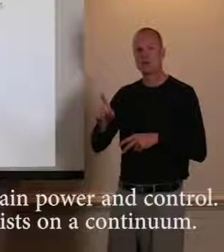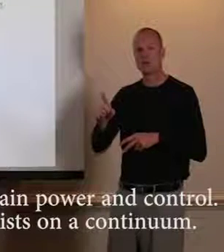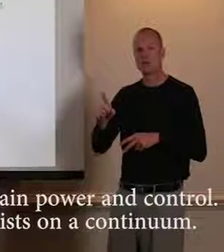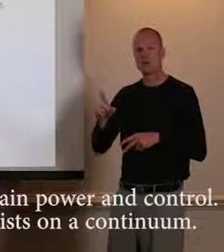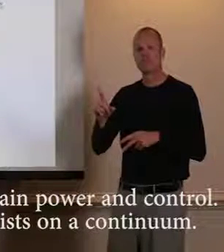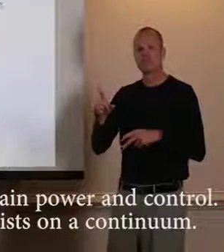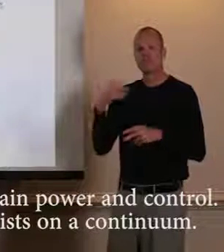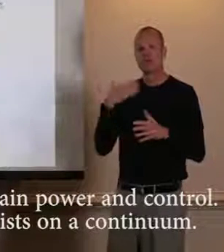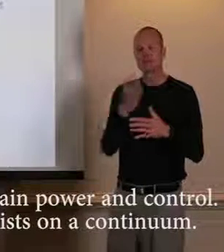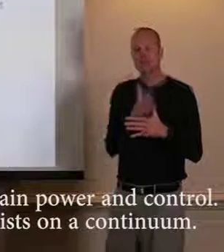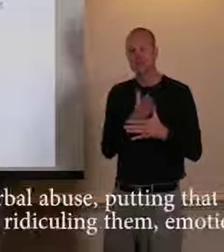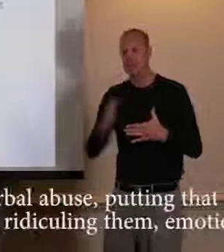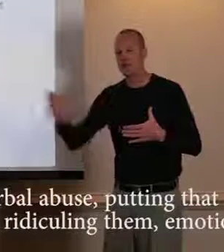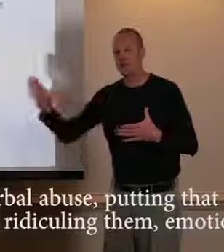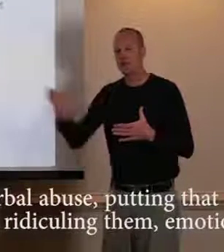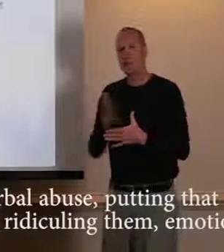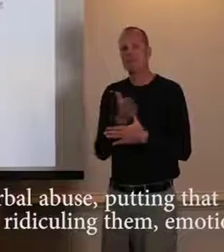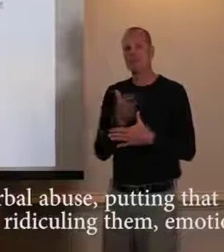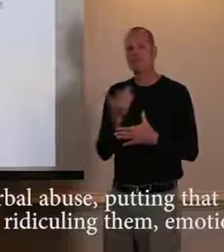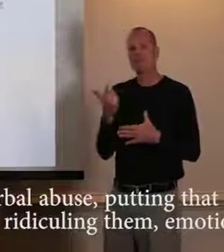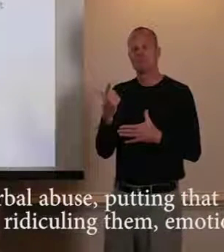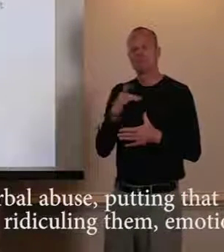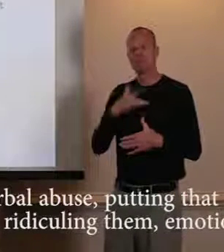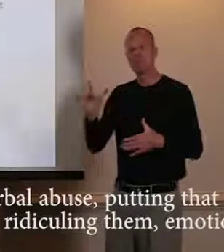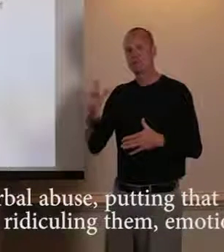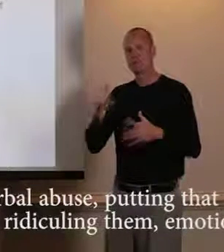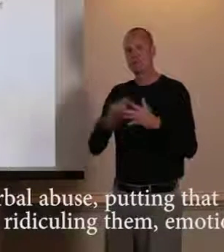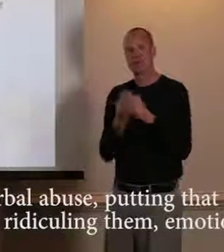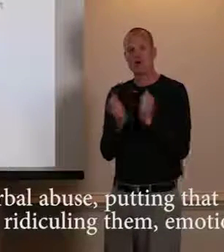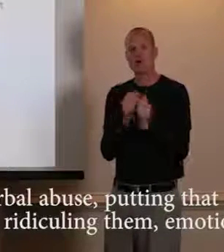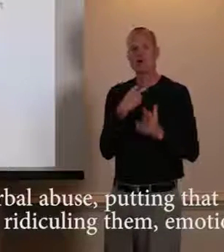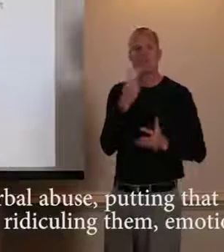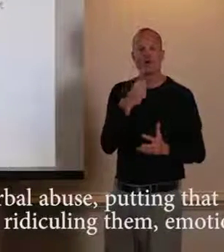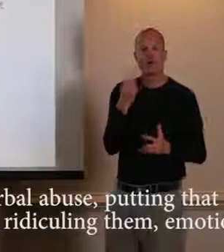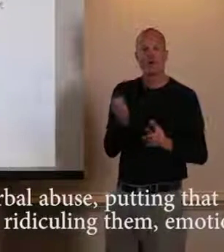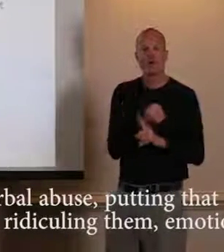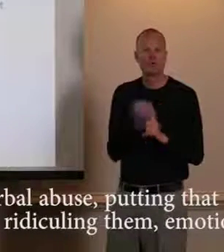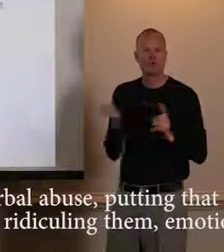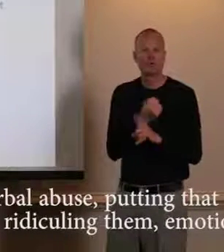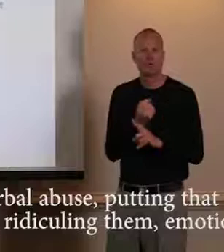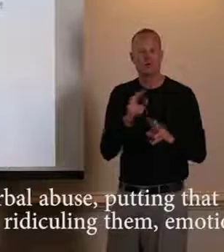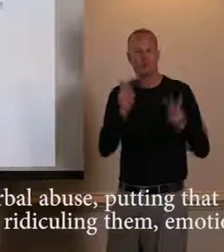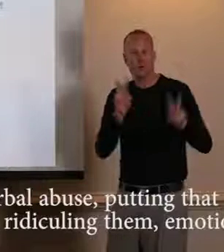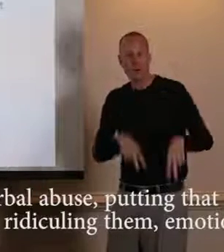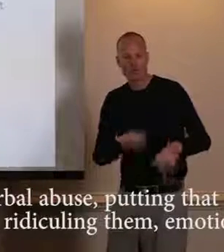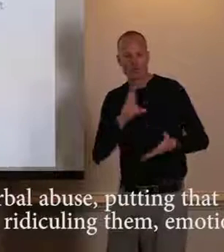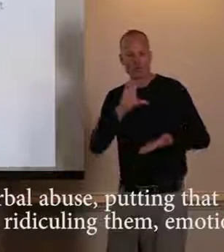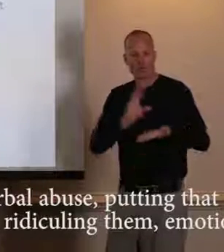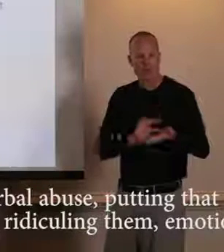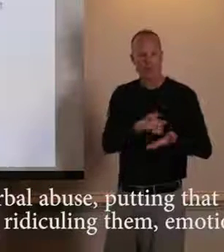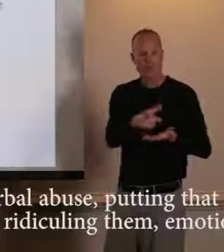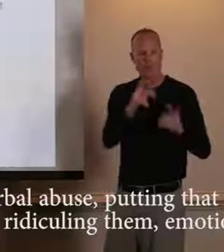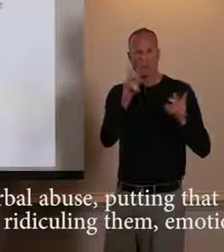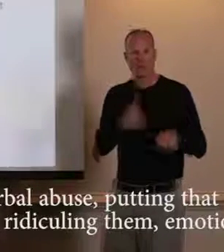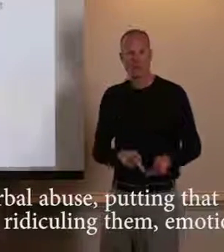continuum. Typically it starts off with verbal abuse, putting that person down, mocking them,